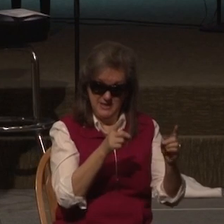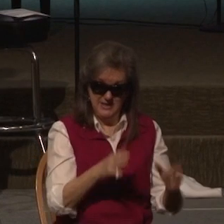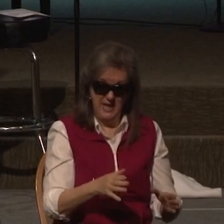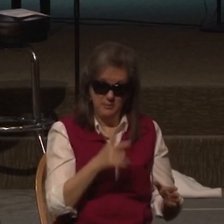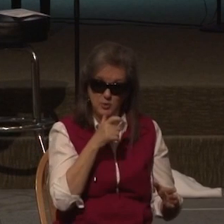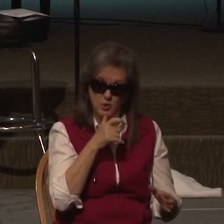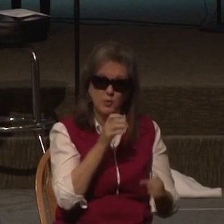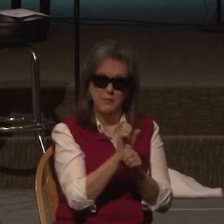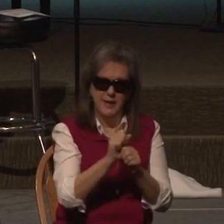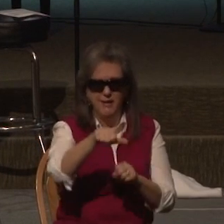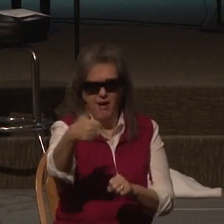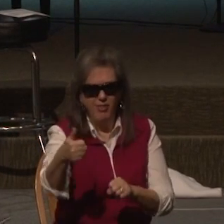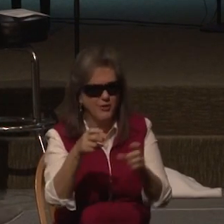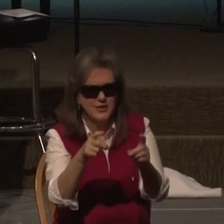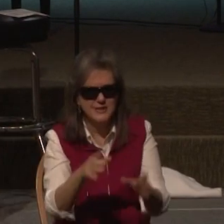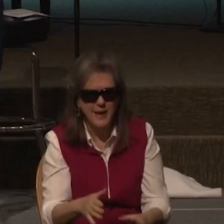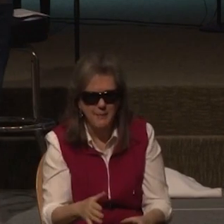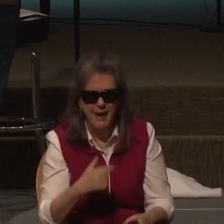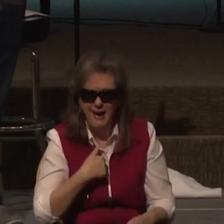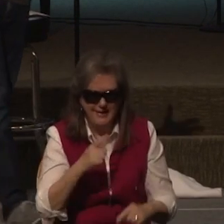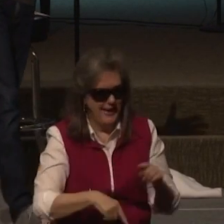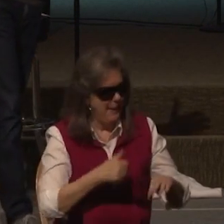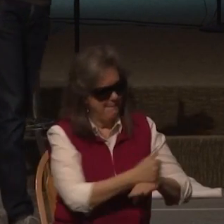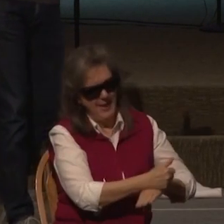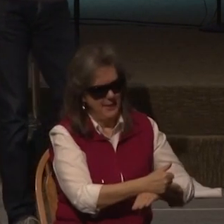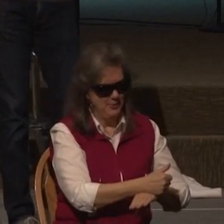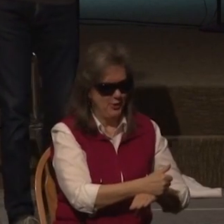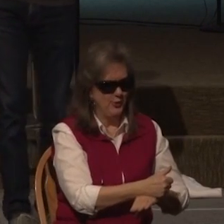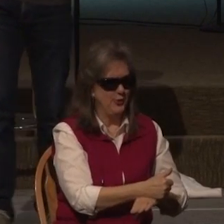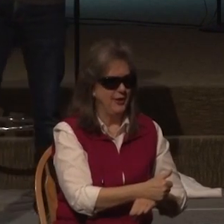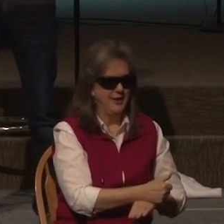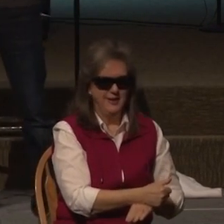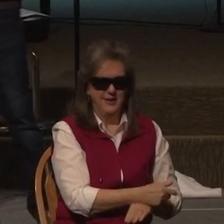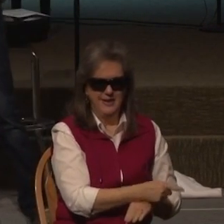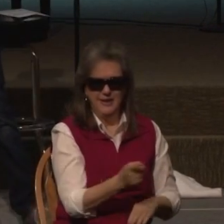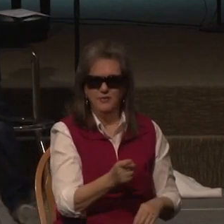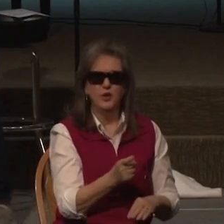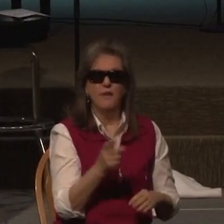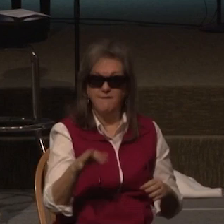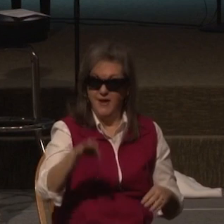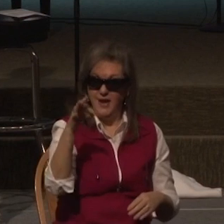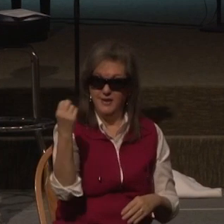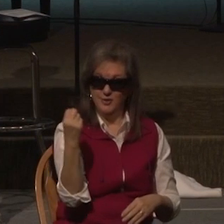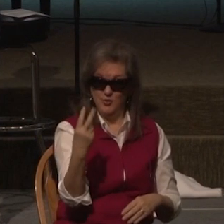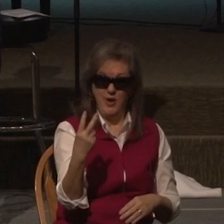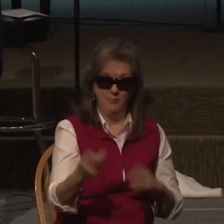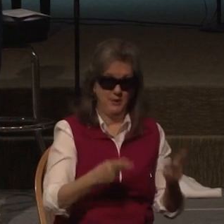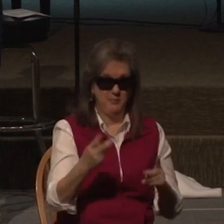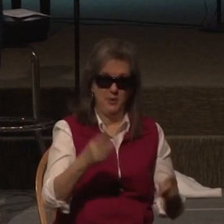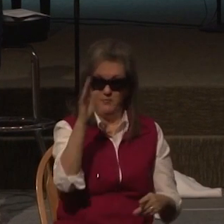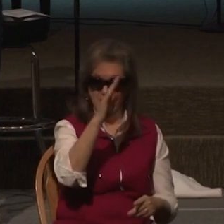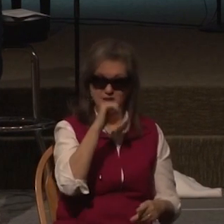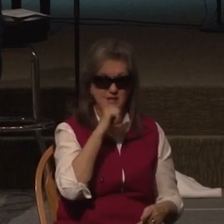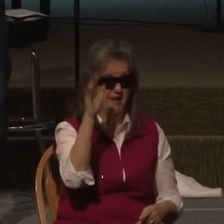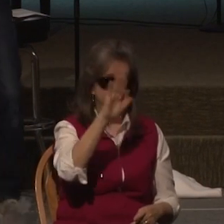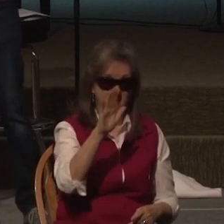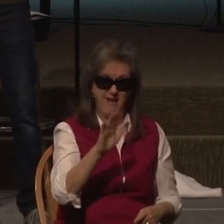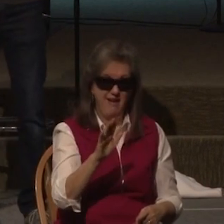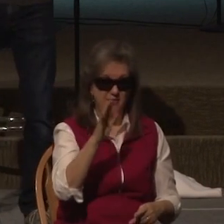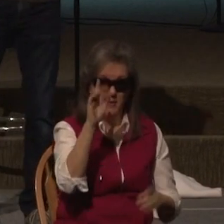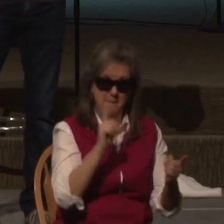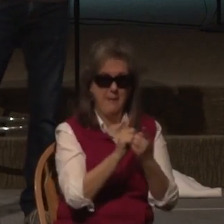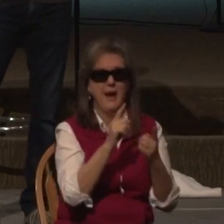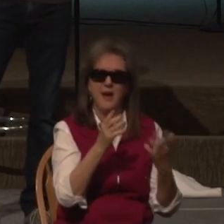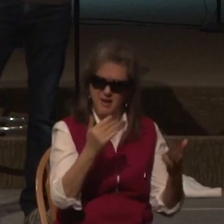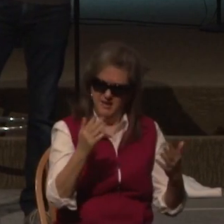make disciples? I mean, I could never blame you for going out there and just finding 12 people you've not met before and say, hey, go